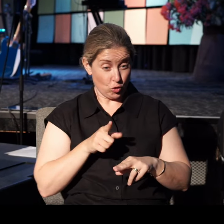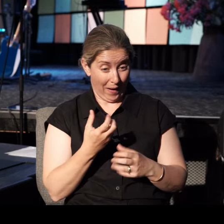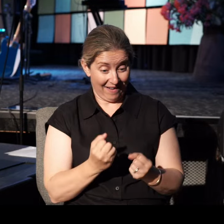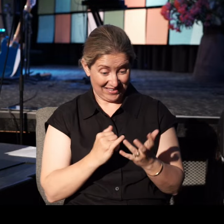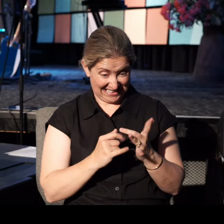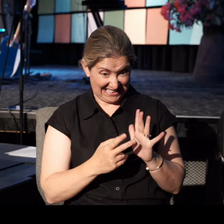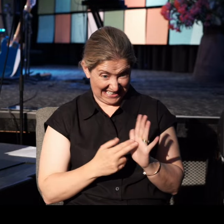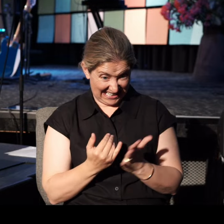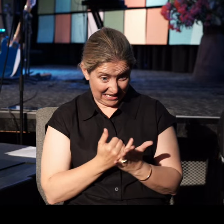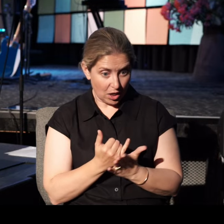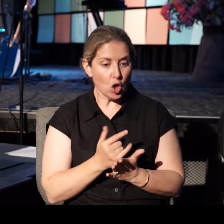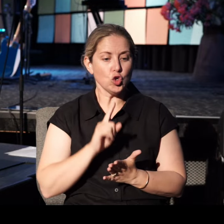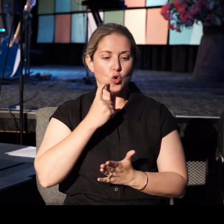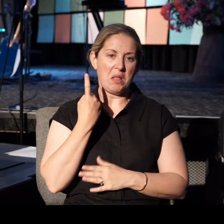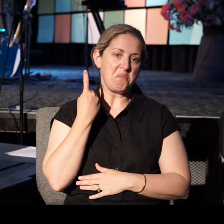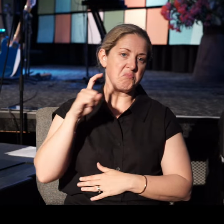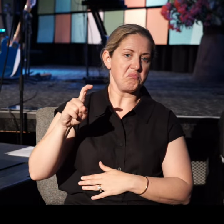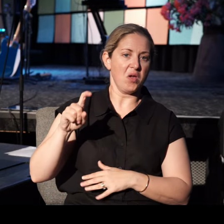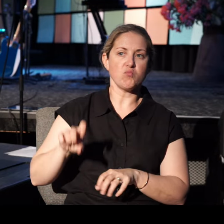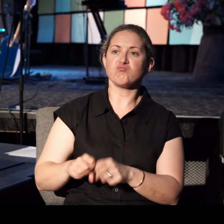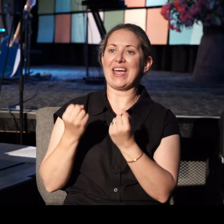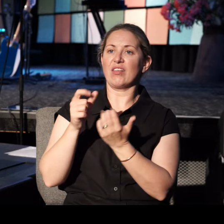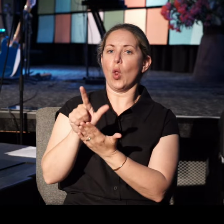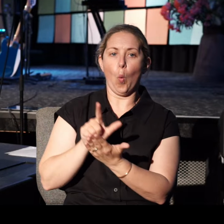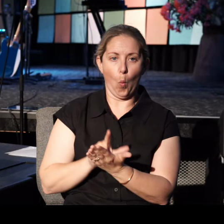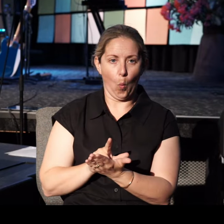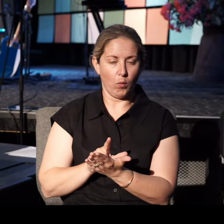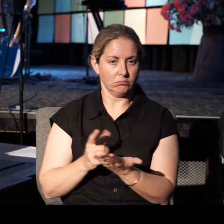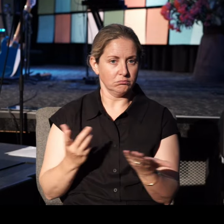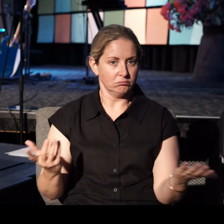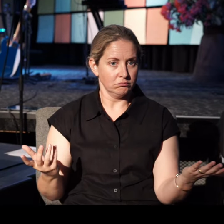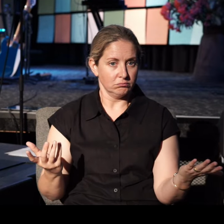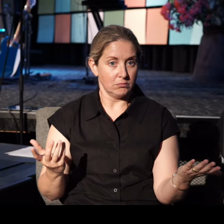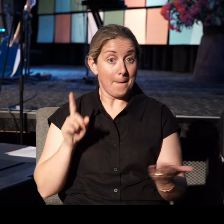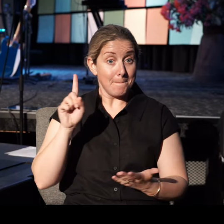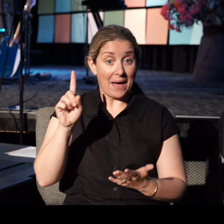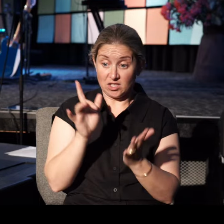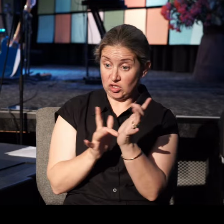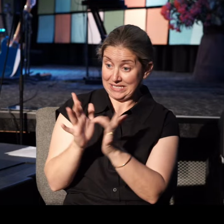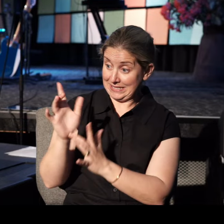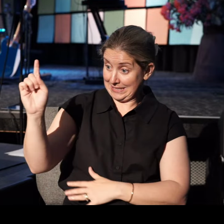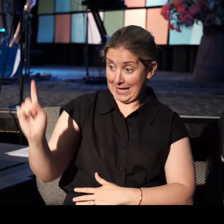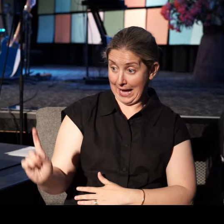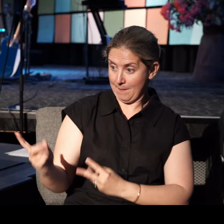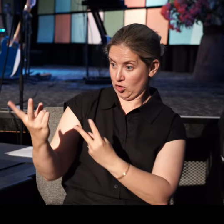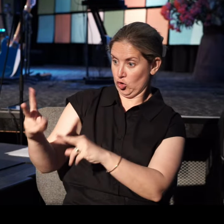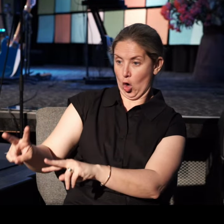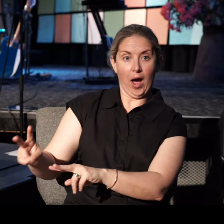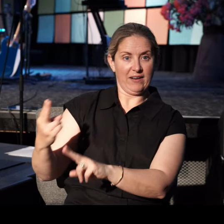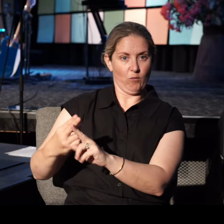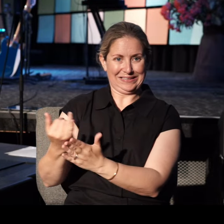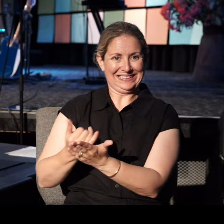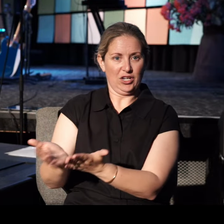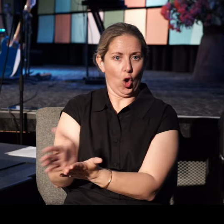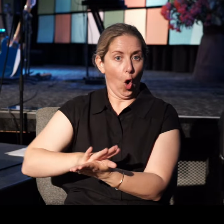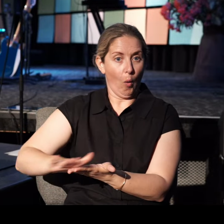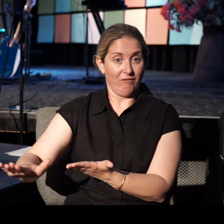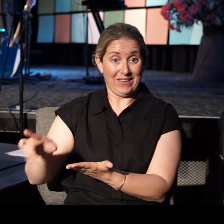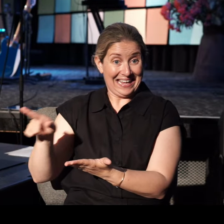you know that he appeared so that he might take away sins, and in him is no sin. No one who lives